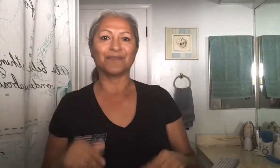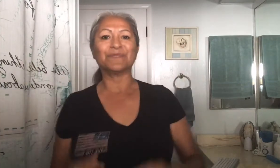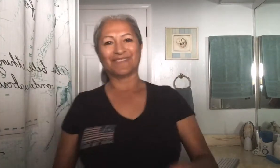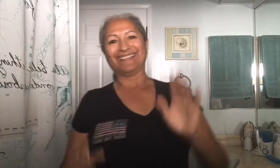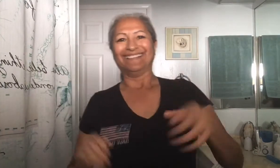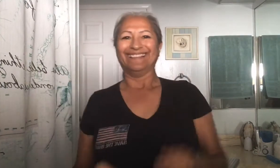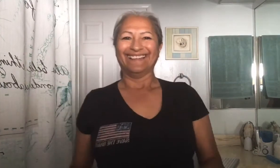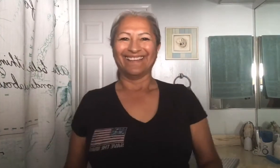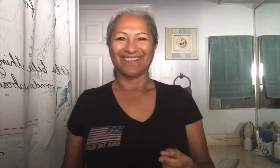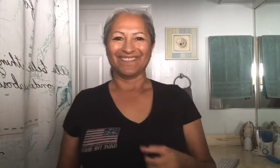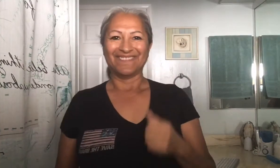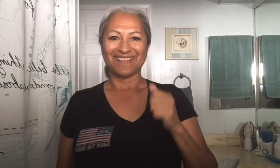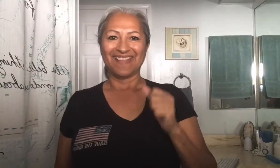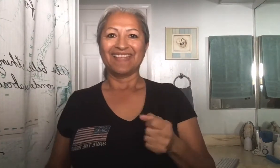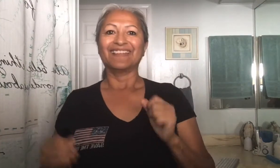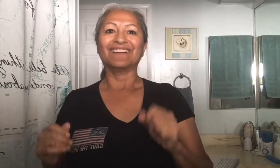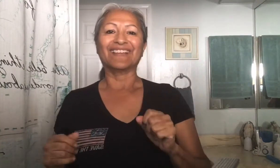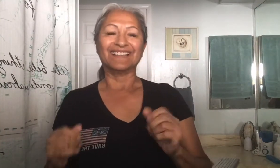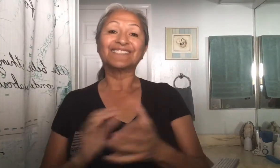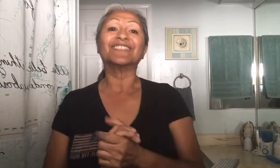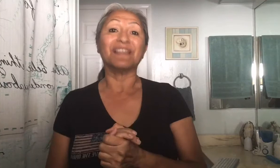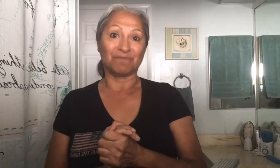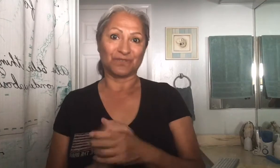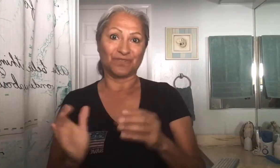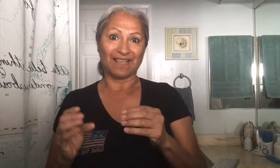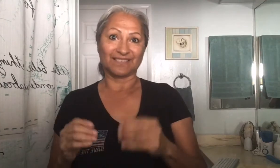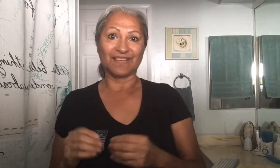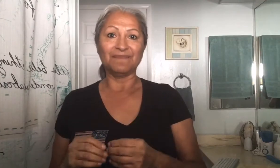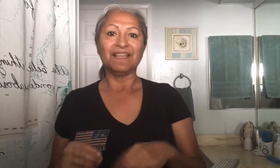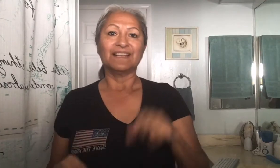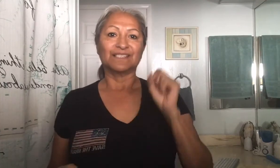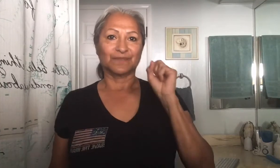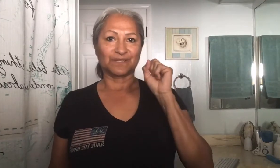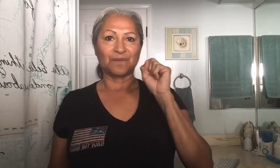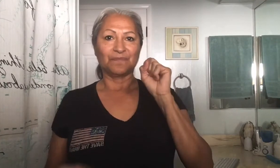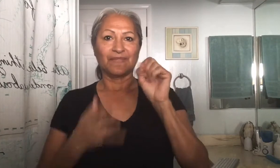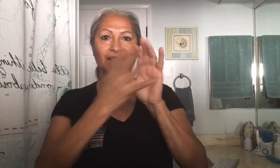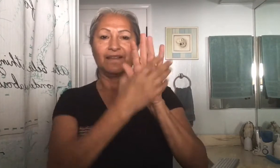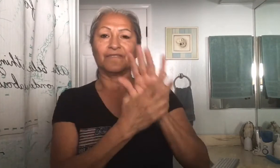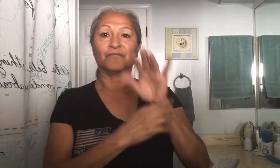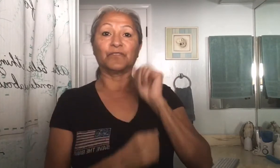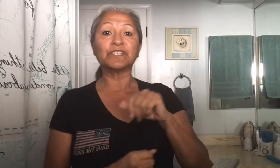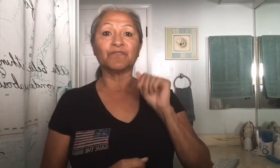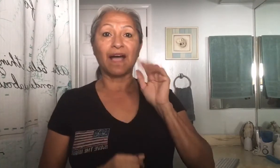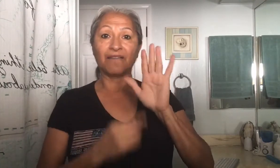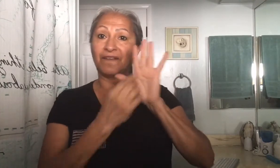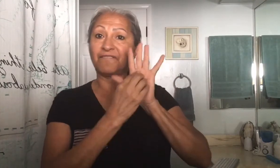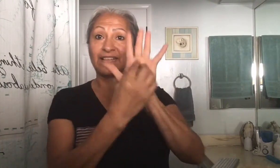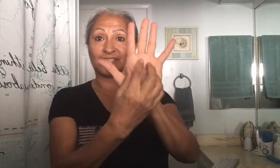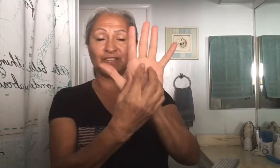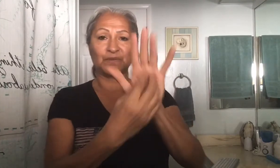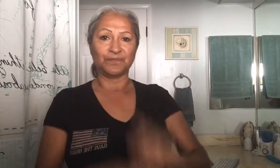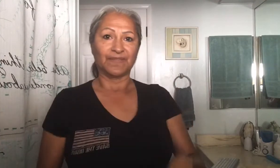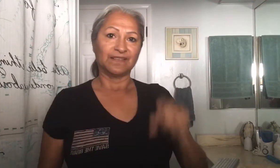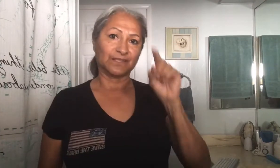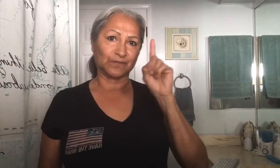Okay, there we go. Okay, let's do the numbers real fast, okay? So it's the first five face you. So it's